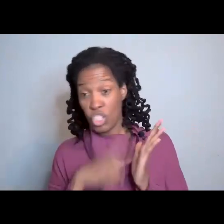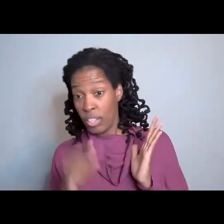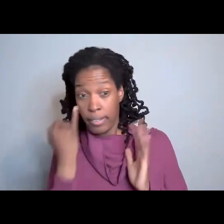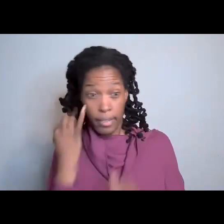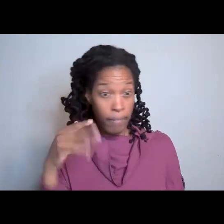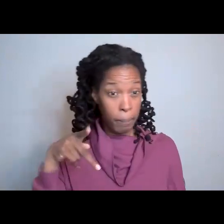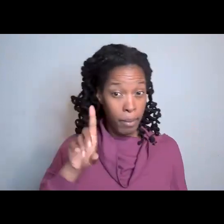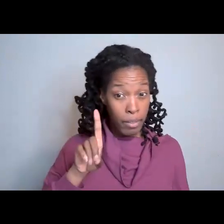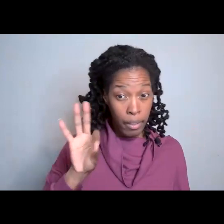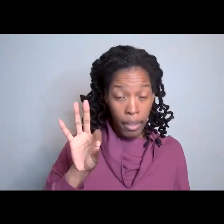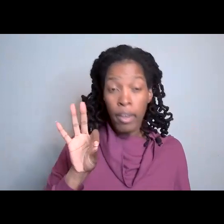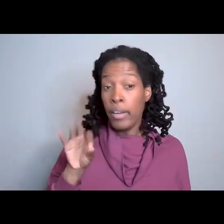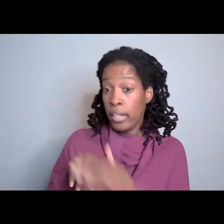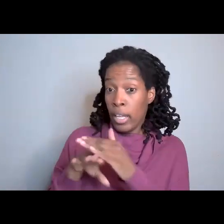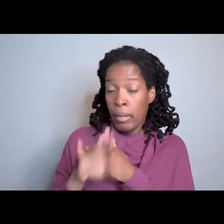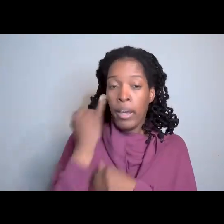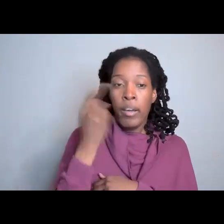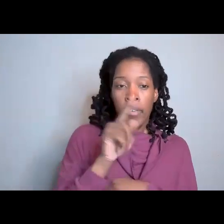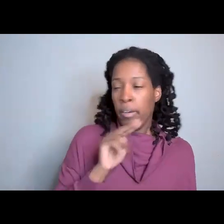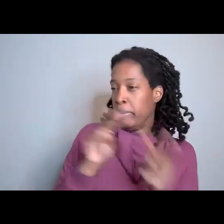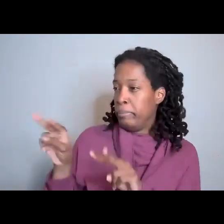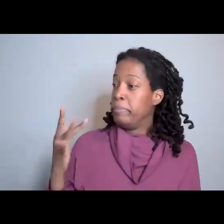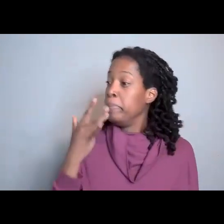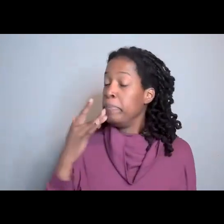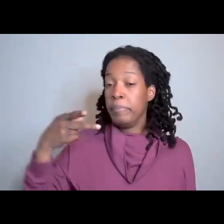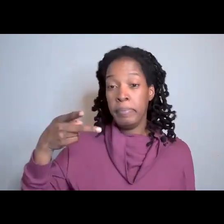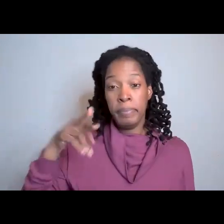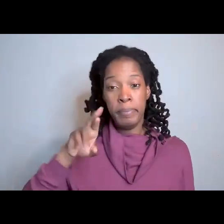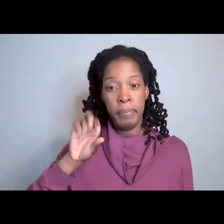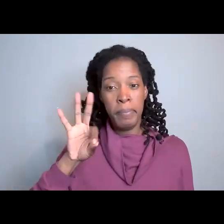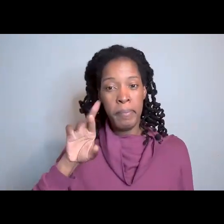through your preferences, and it will pop up there.